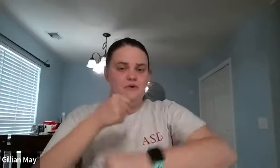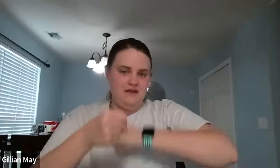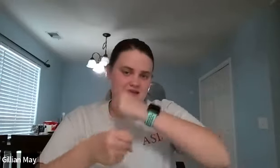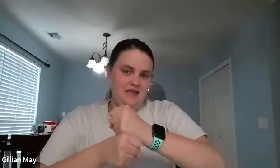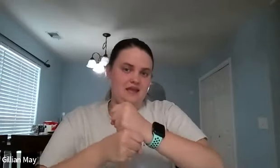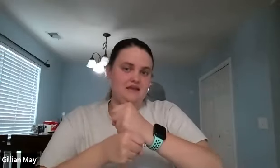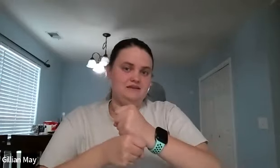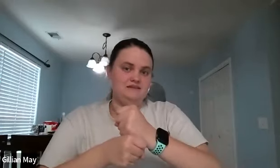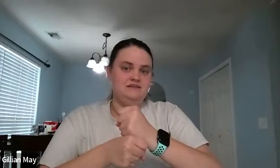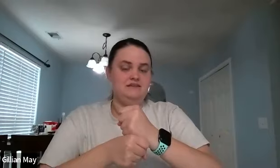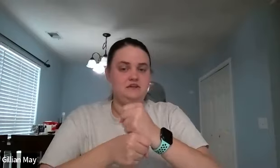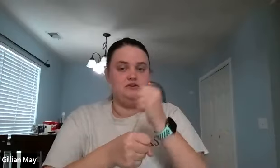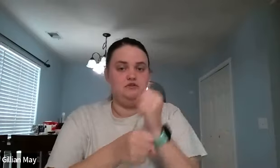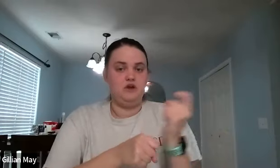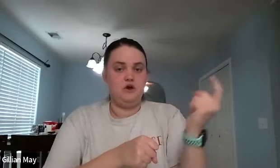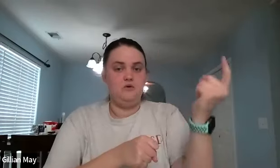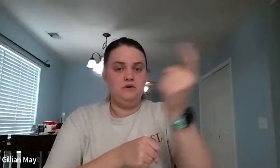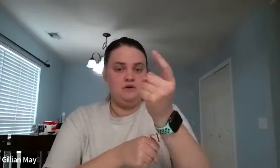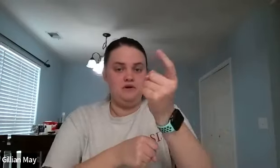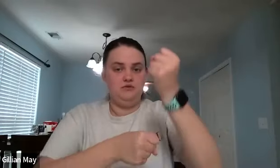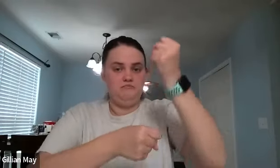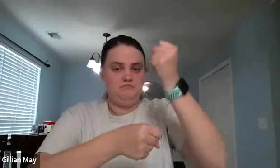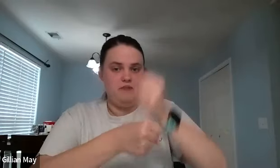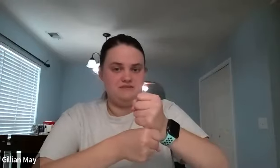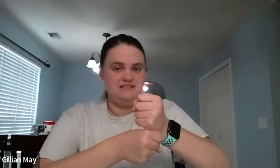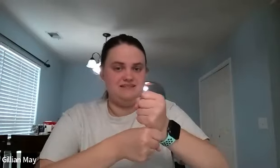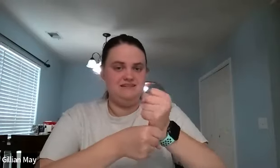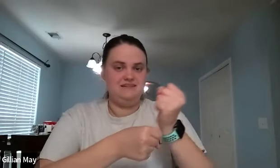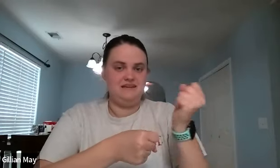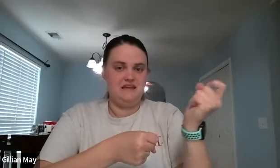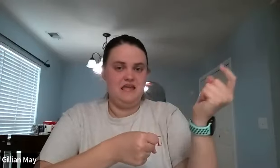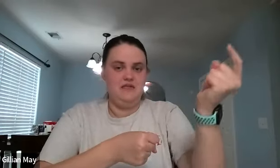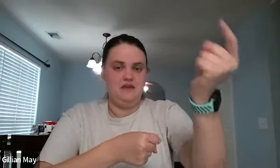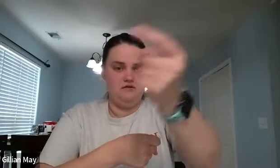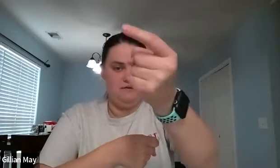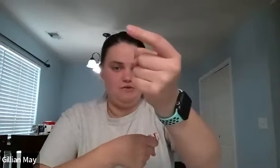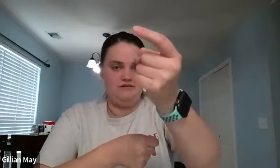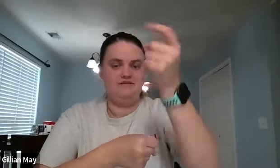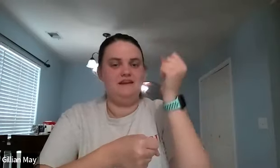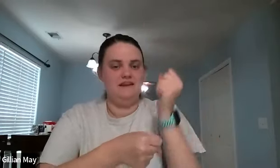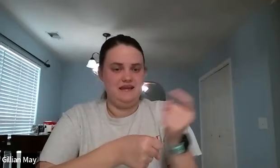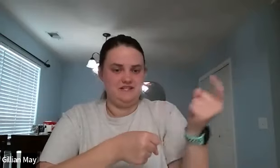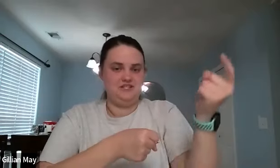full hand year. You can go, you bounce it and then go forward. Next